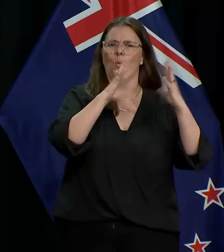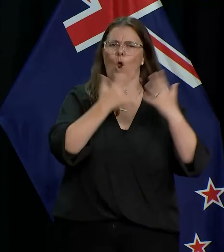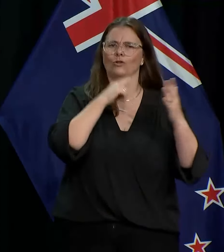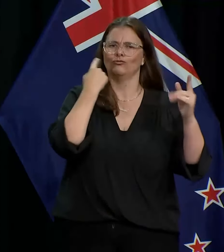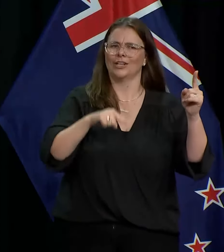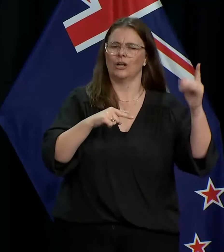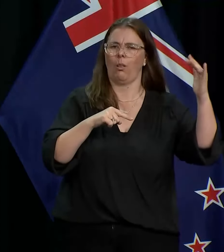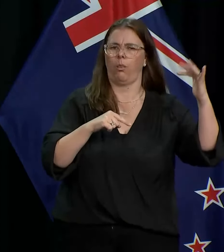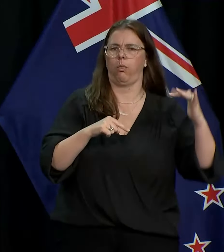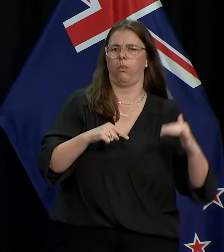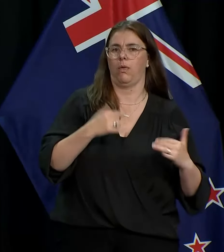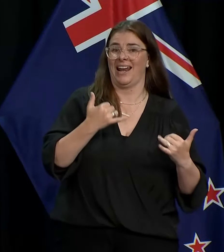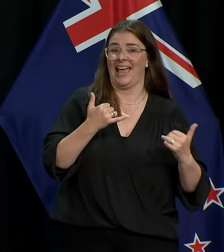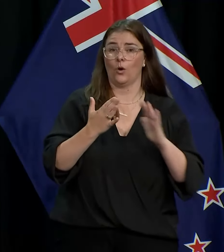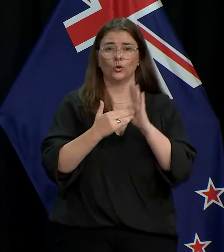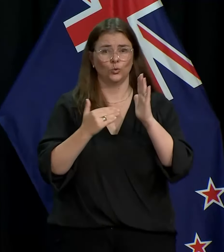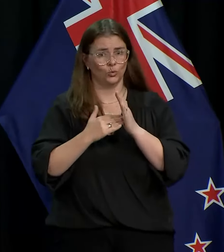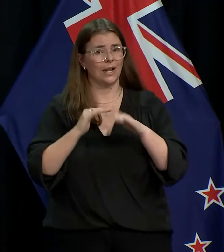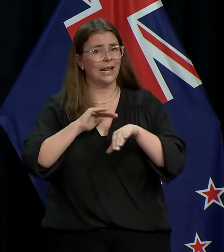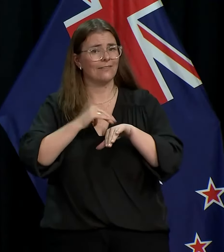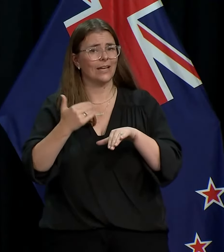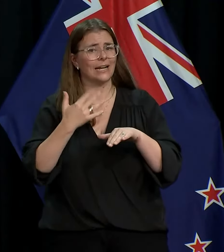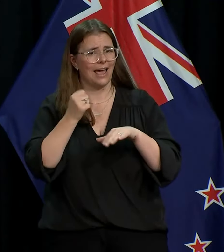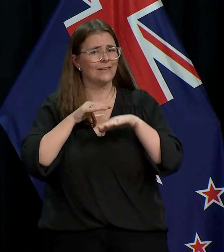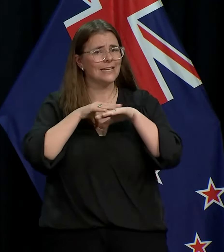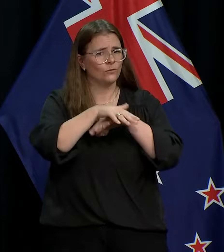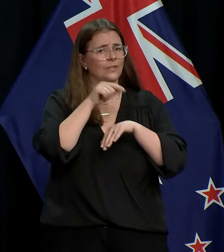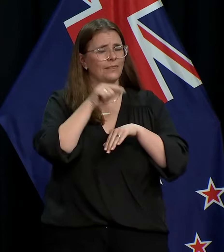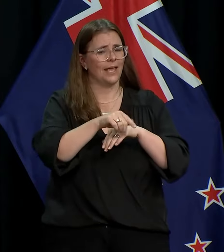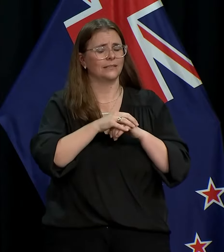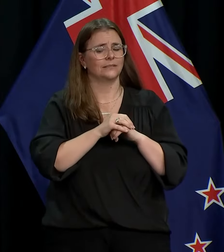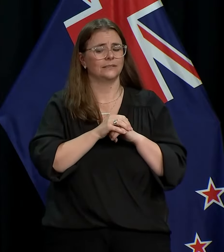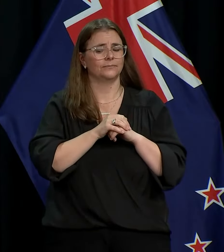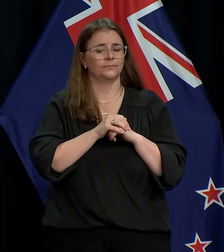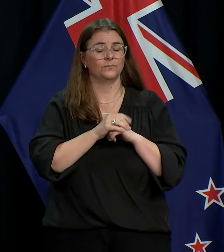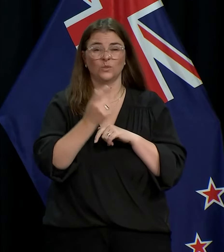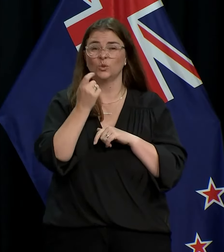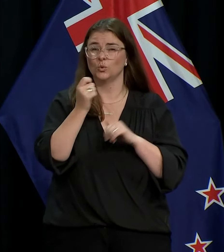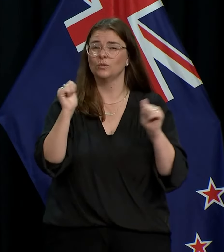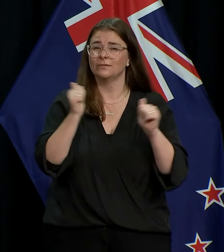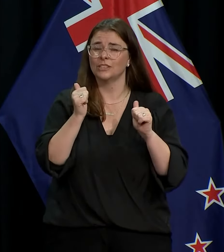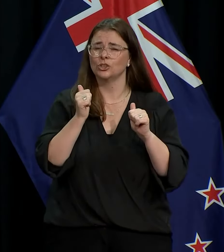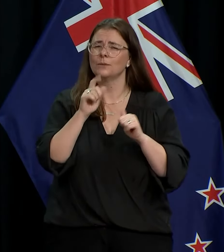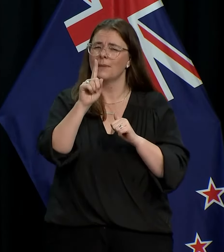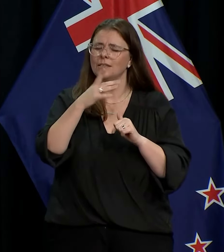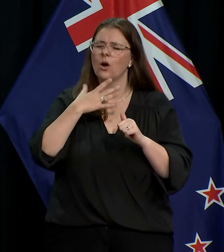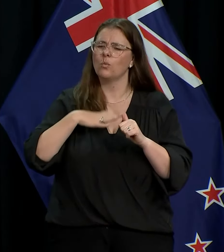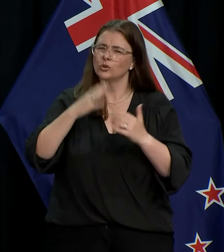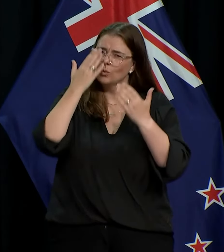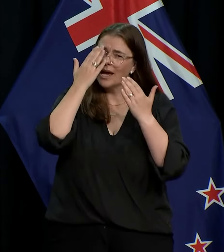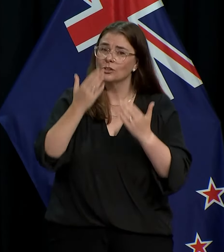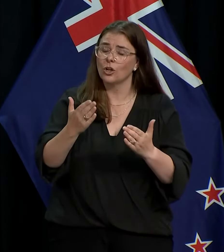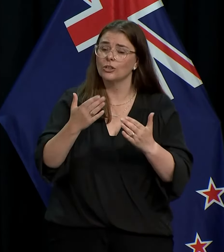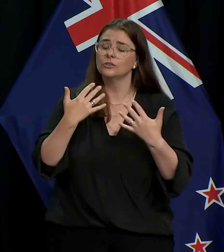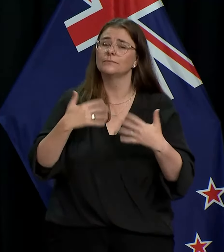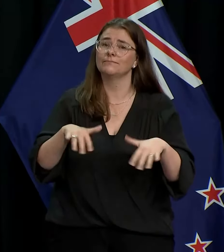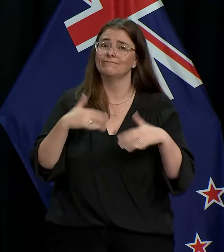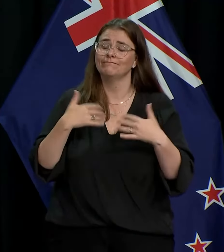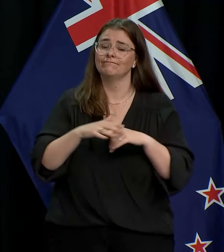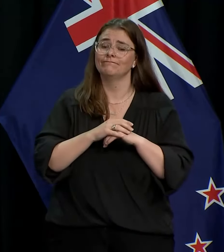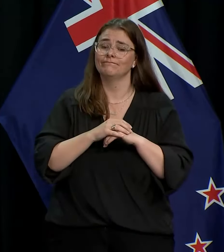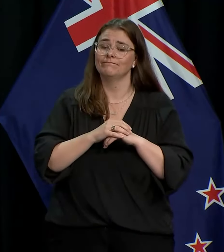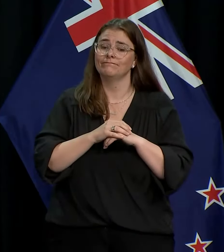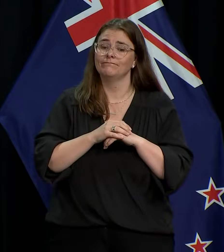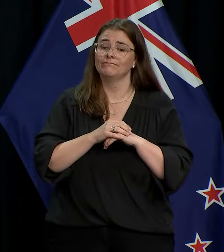economies in the world. New Zealand is playing its part. Before I conclude, I do just want to acknowledge that in real time we've had a